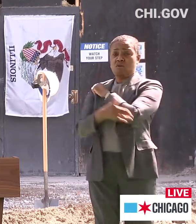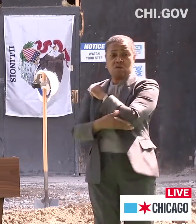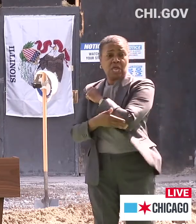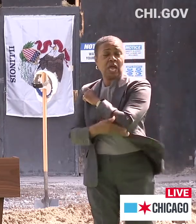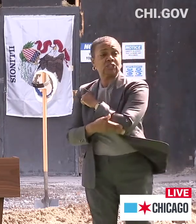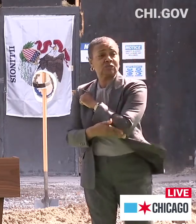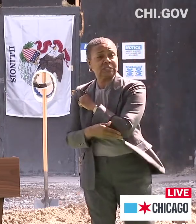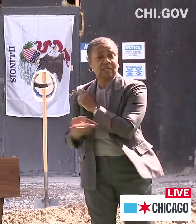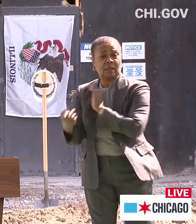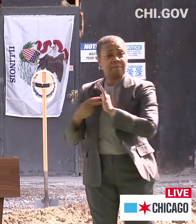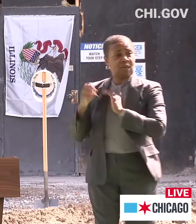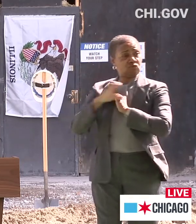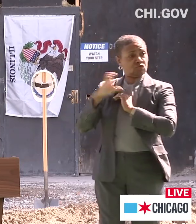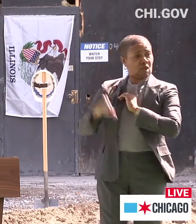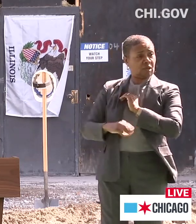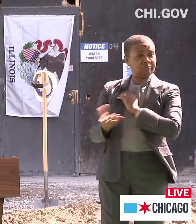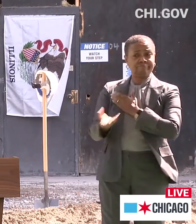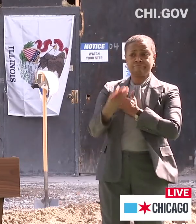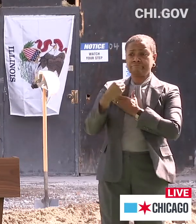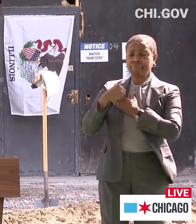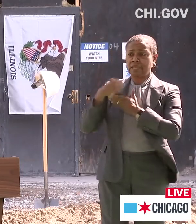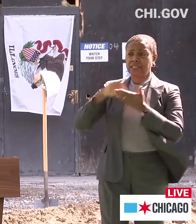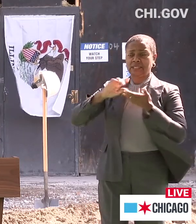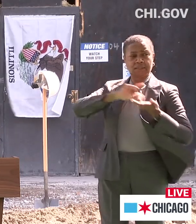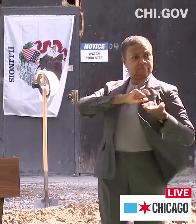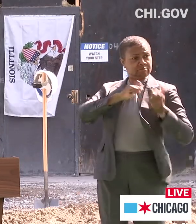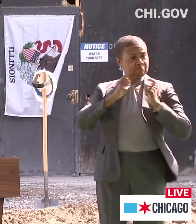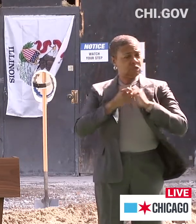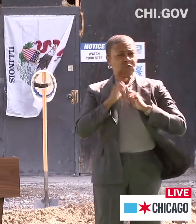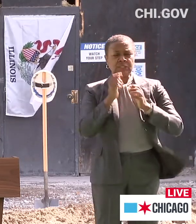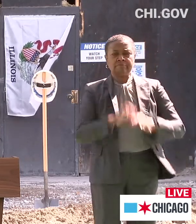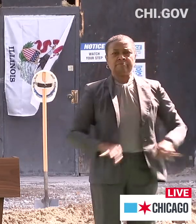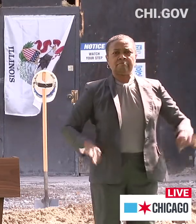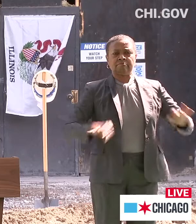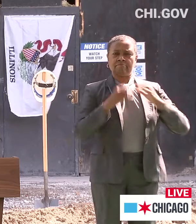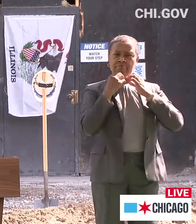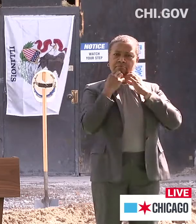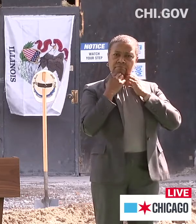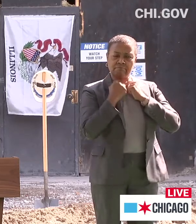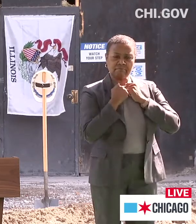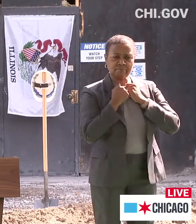and be a part of the transformation of our city is extremely important to me, and it's